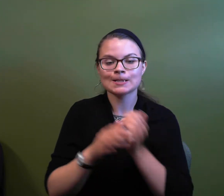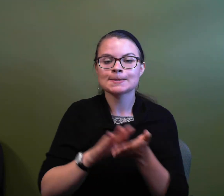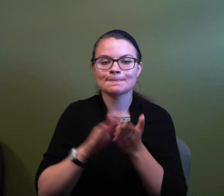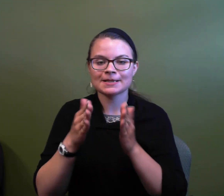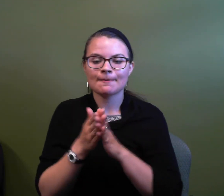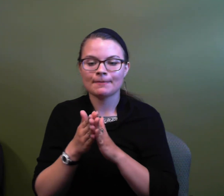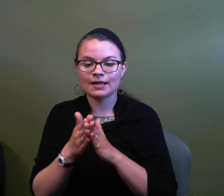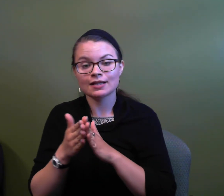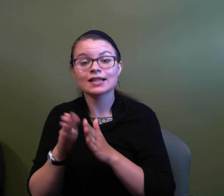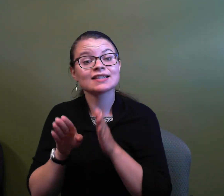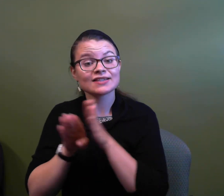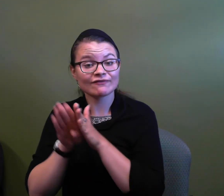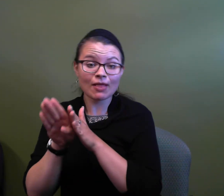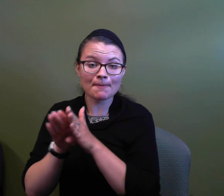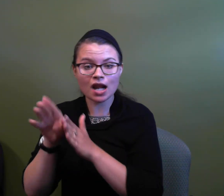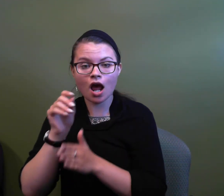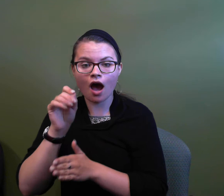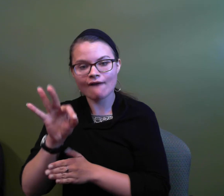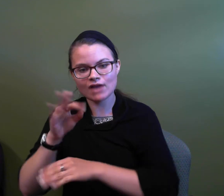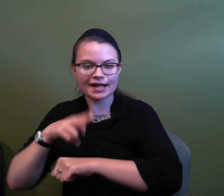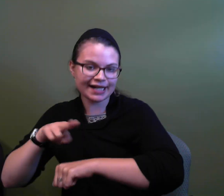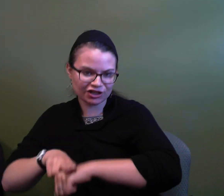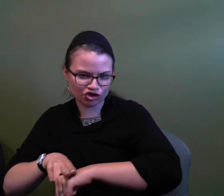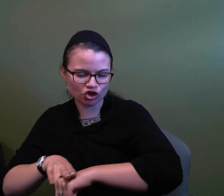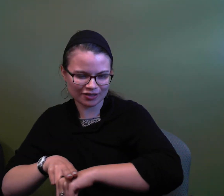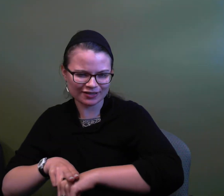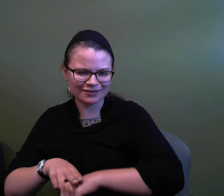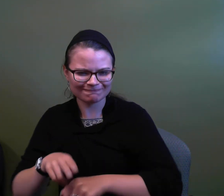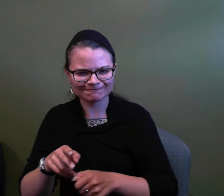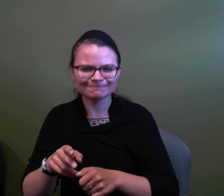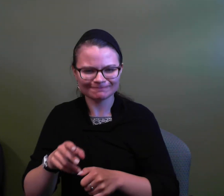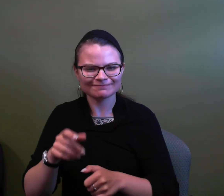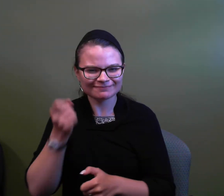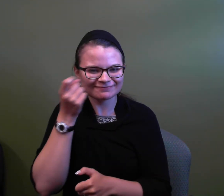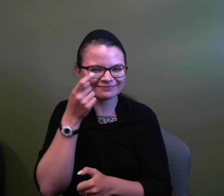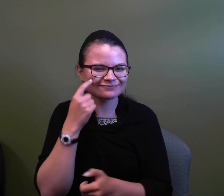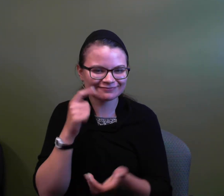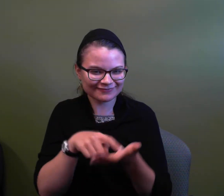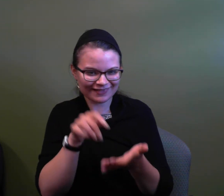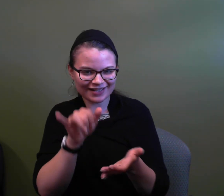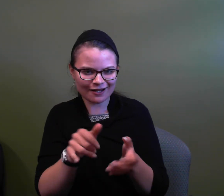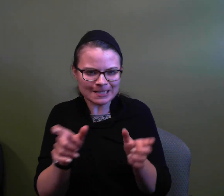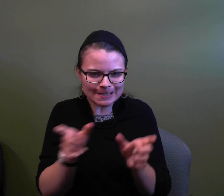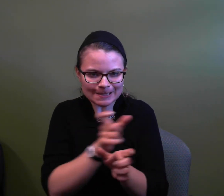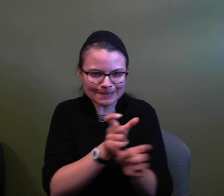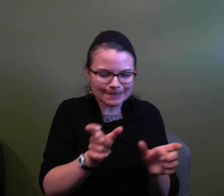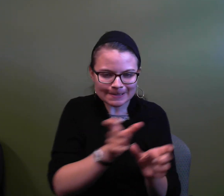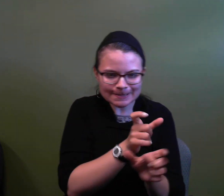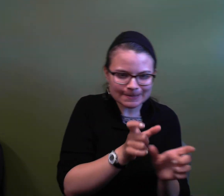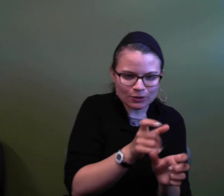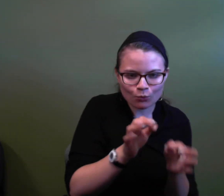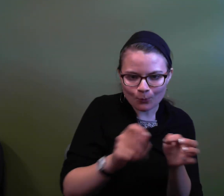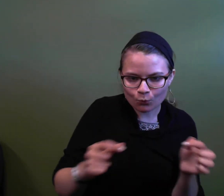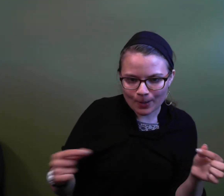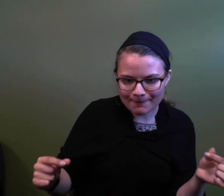development of a country. So changing the order of the sentence and changing some of the structures can really help you in